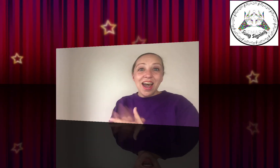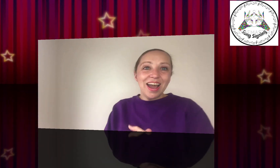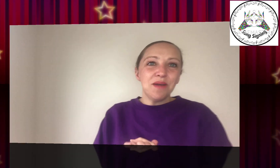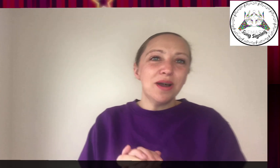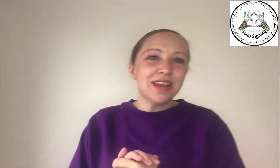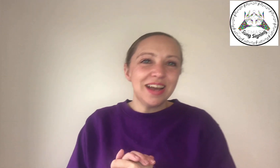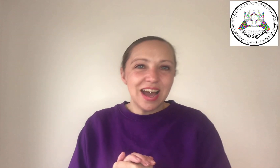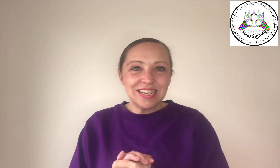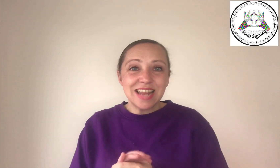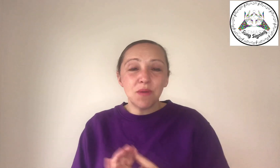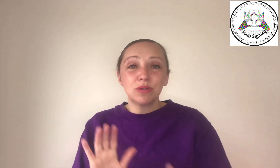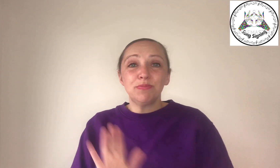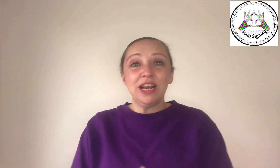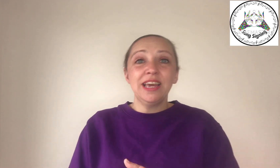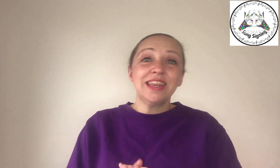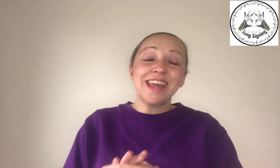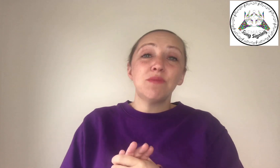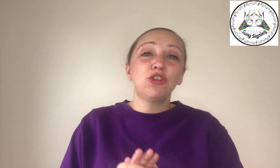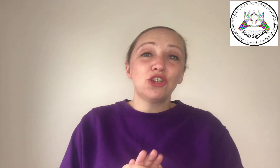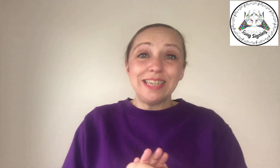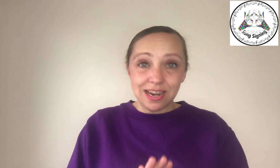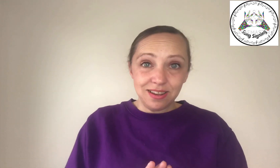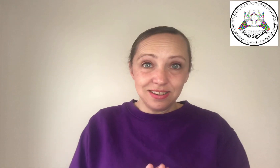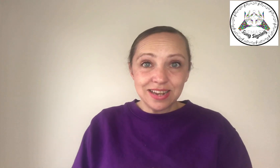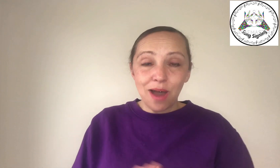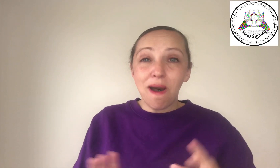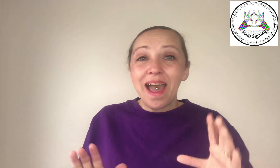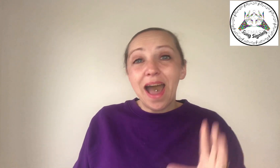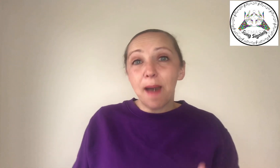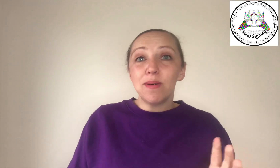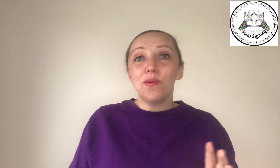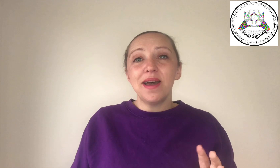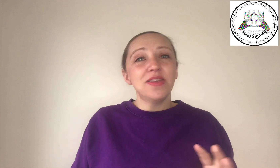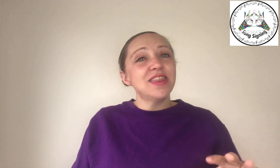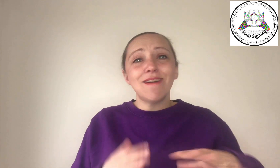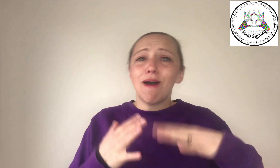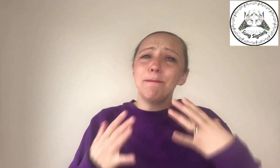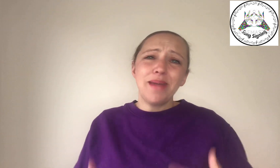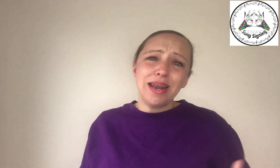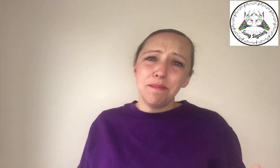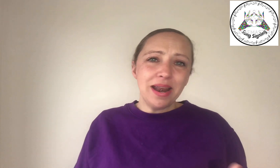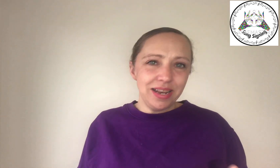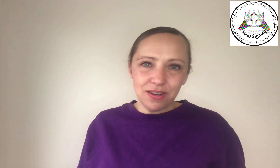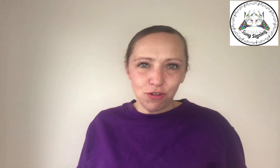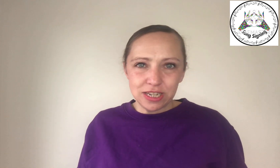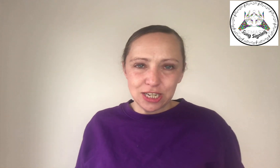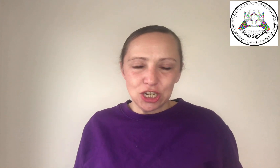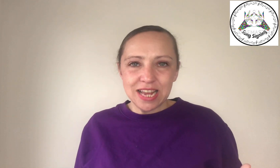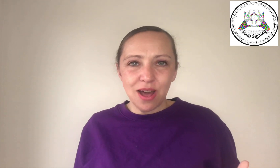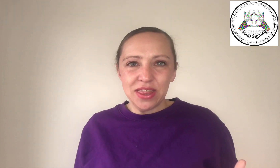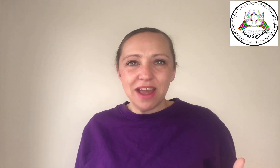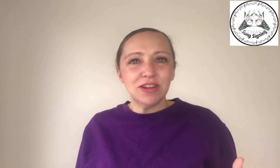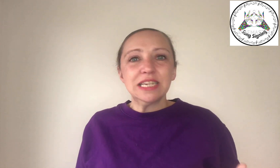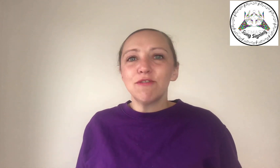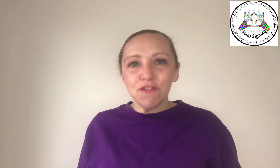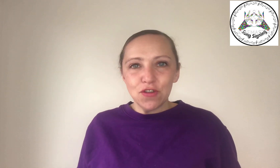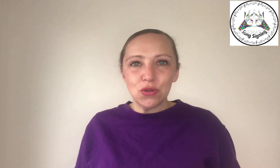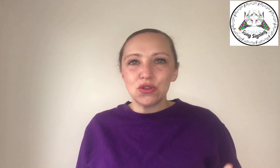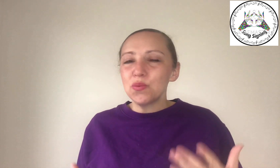Okay, well done guys, that was brilliant. That was your dinners. Now, I am aware that there are many, many different dishes out there and different foods that we've